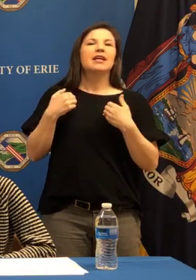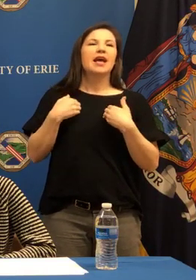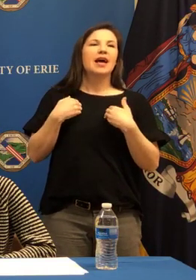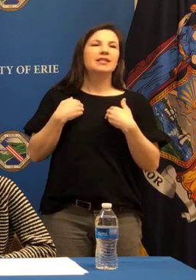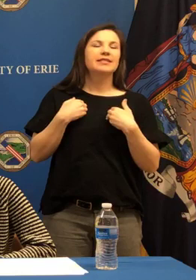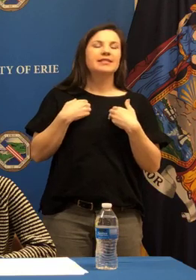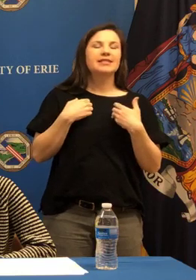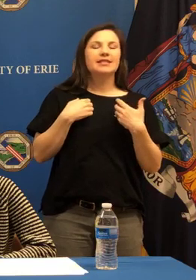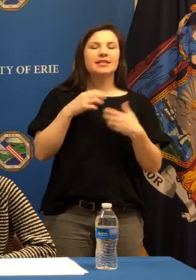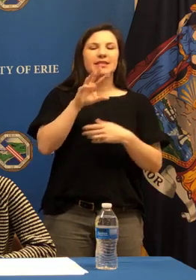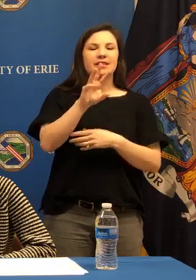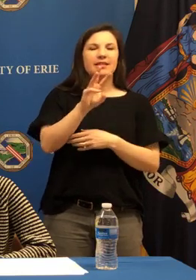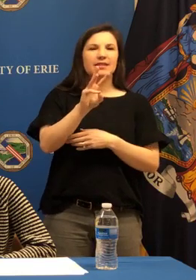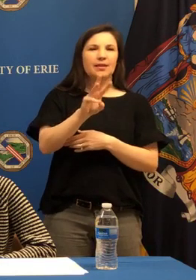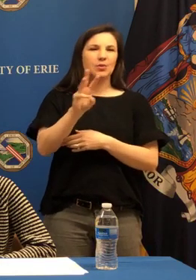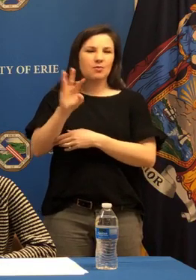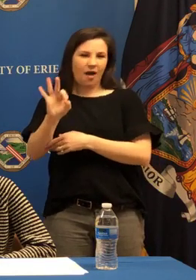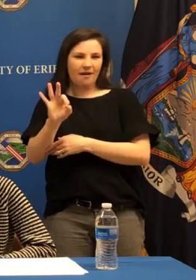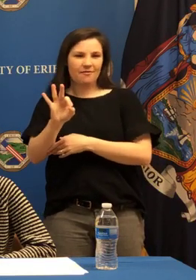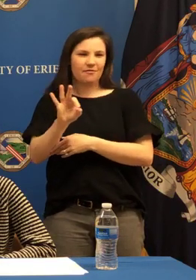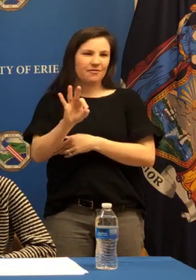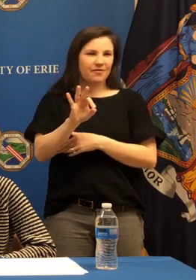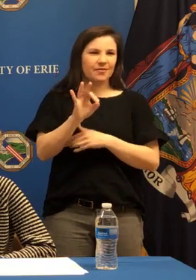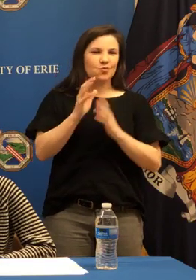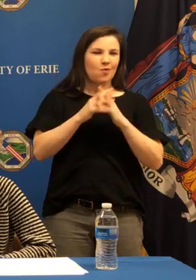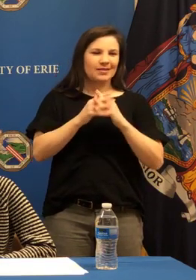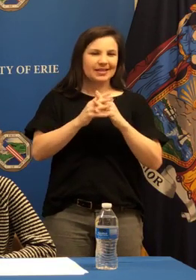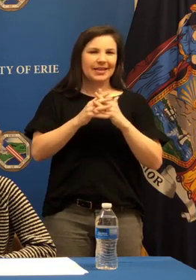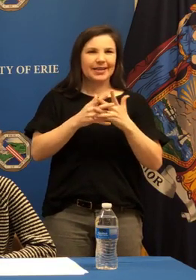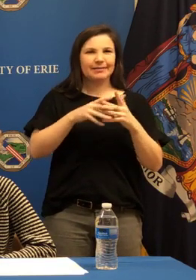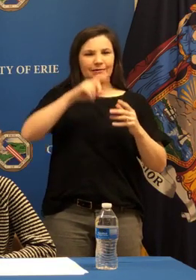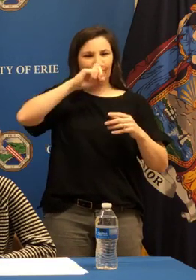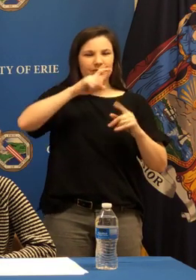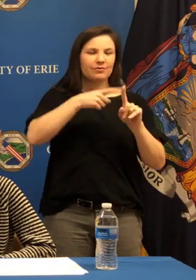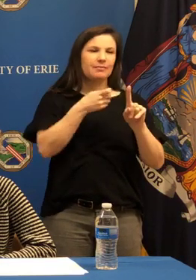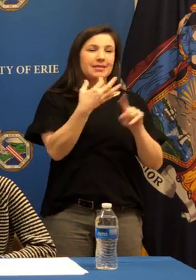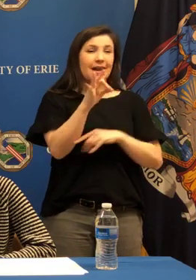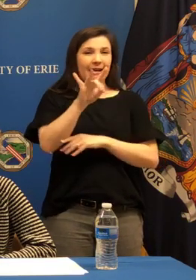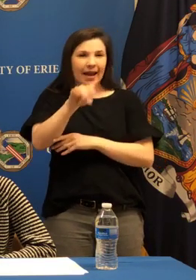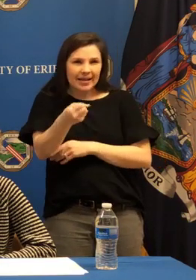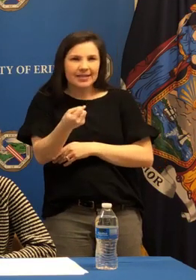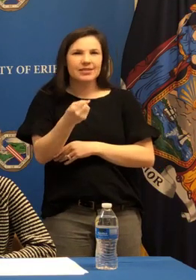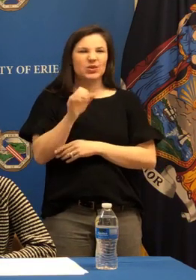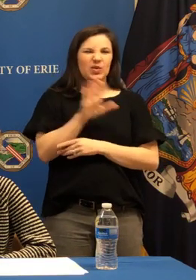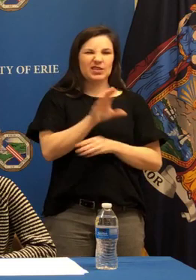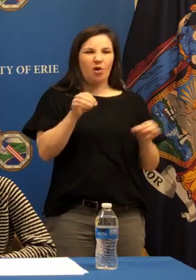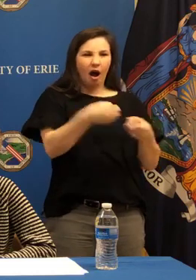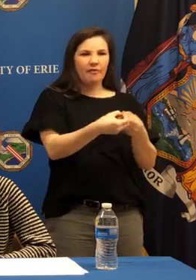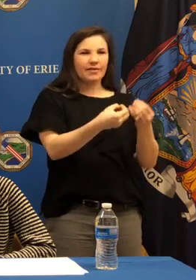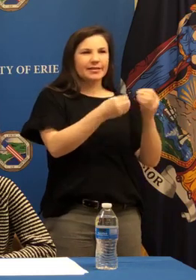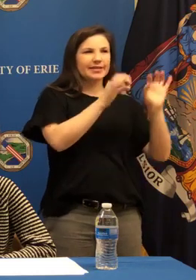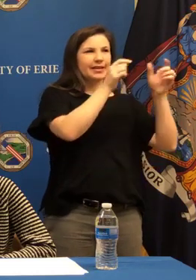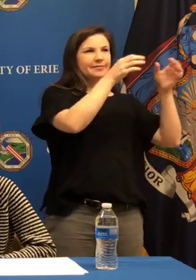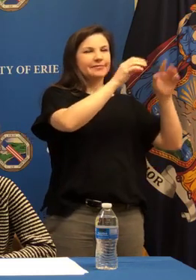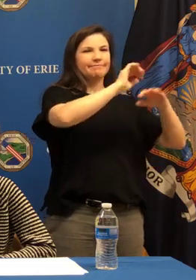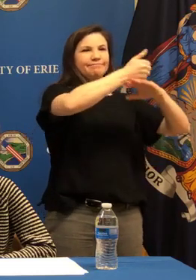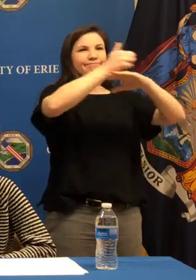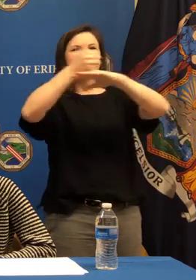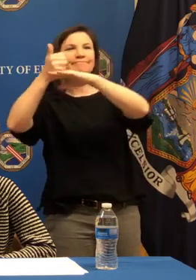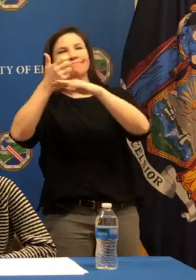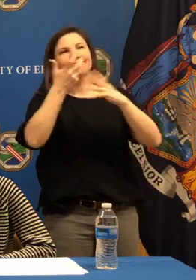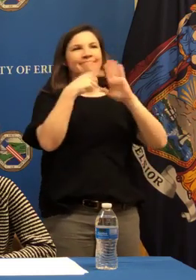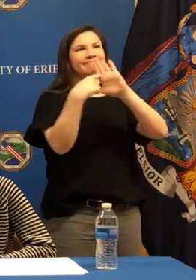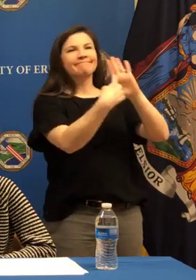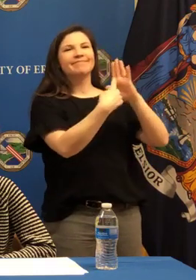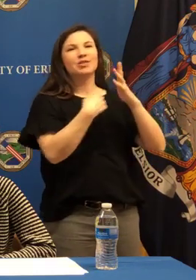WWF wrestling figures from the 1980s, and he always has a little display in his office, which the local media gets a good chuckle out of, so we